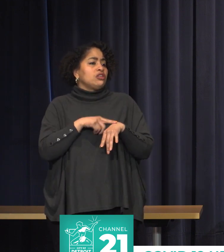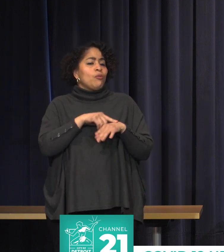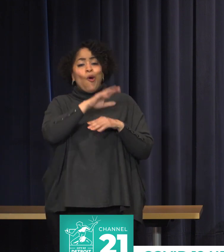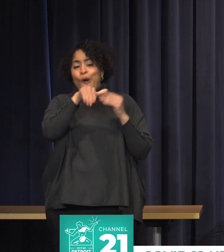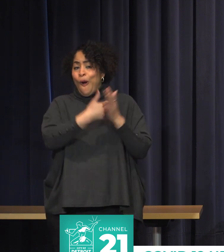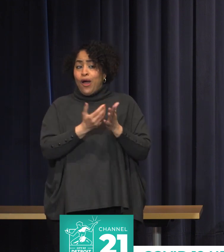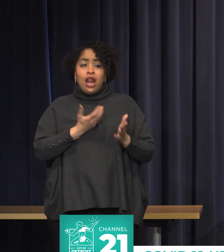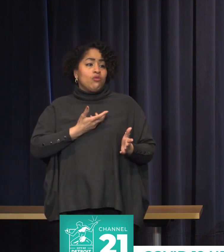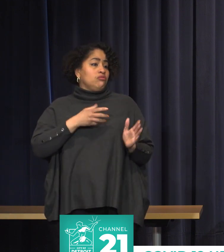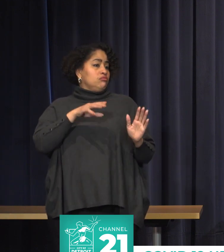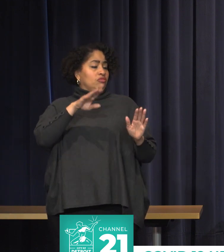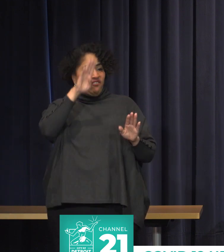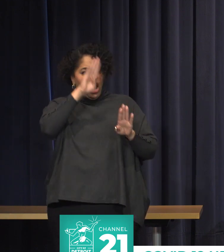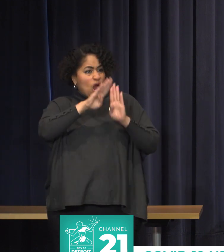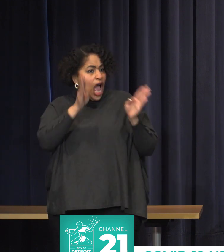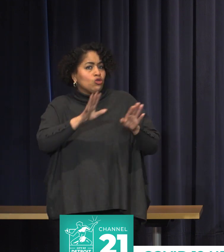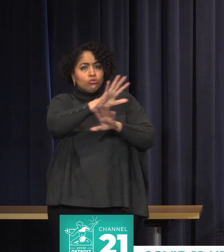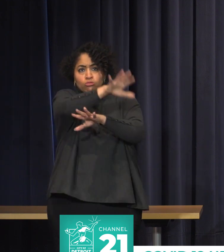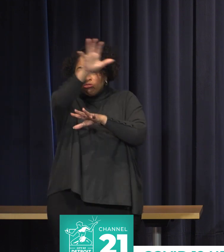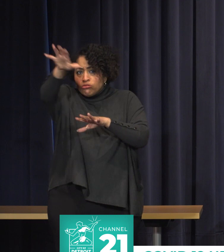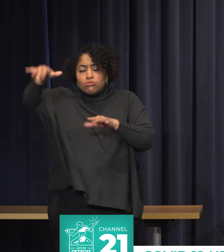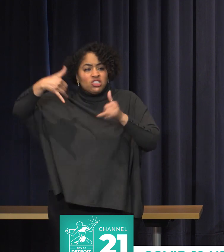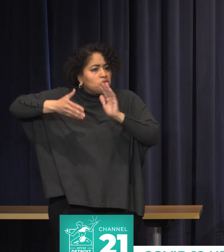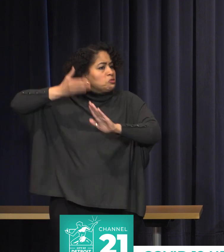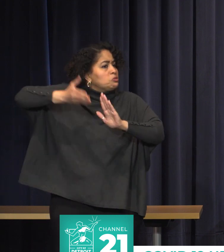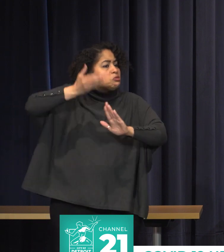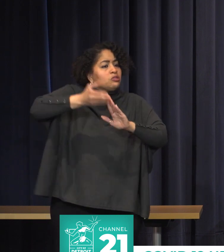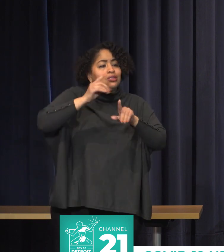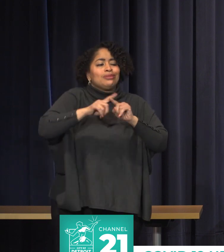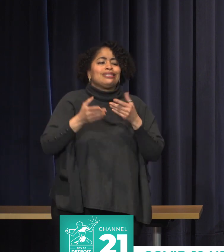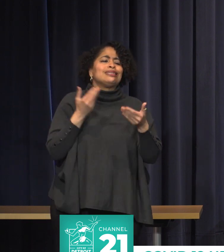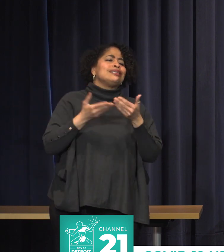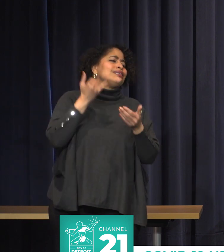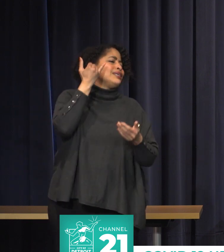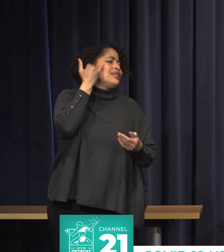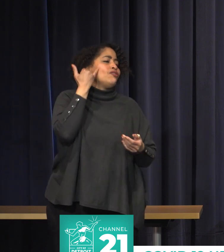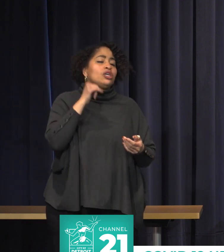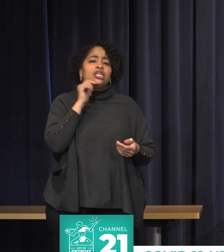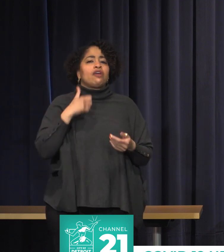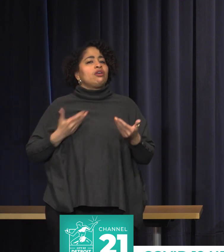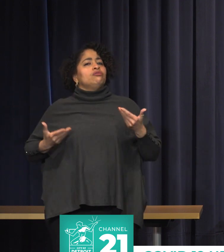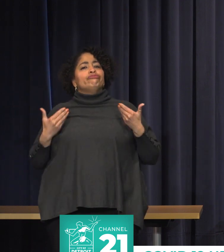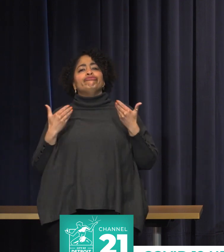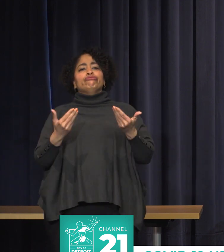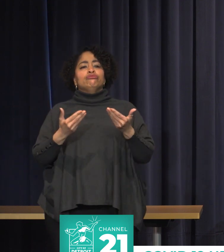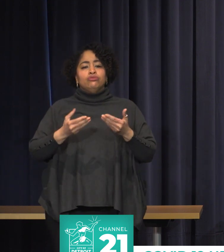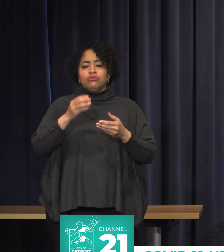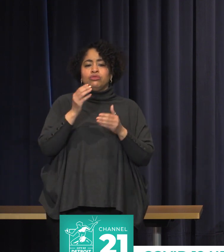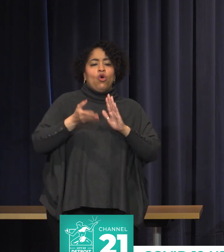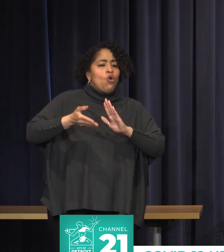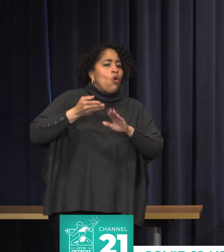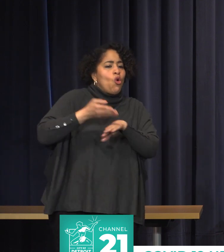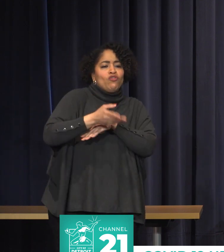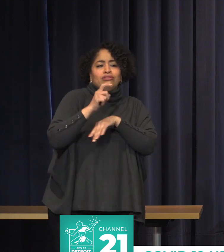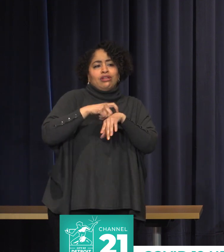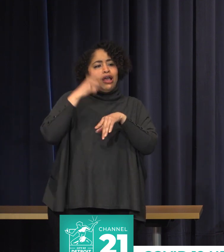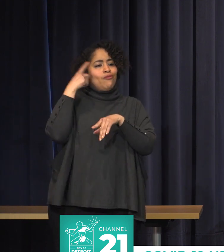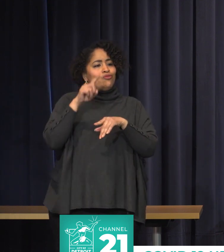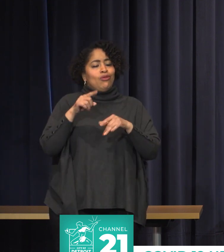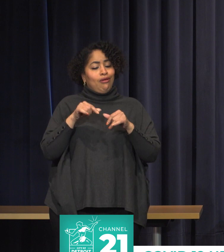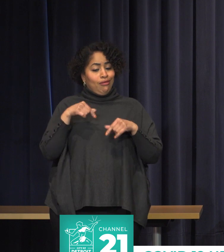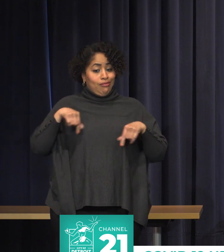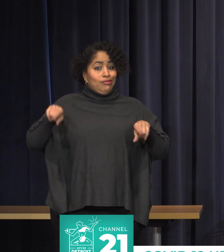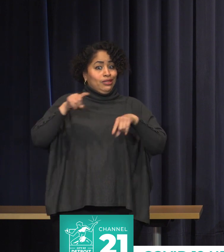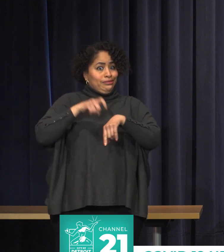are open and operating, but it would be a lot easier if we didn't have to run overtime for the length of this